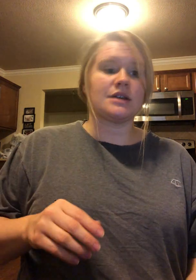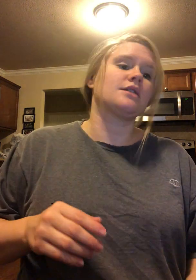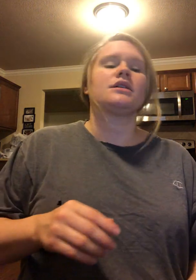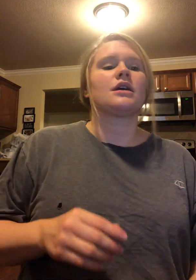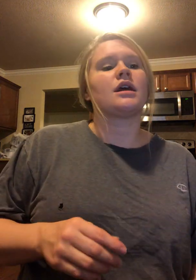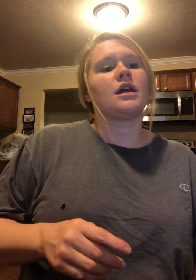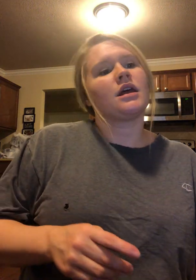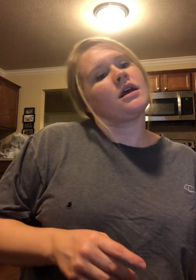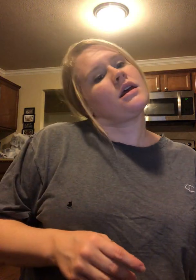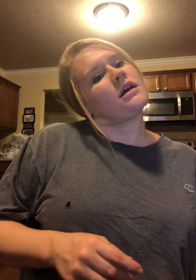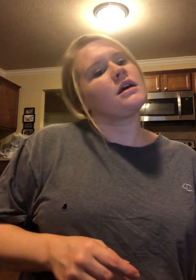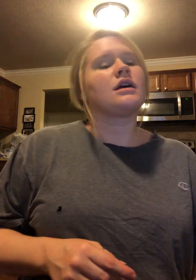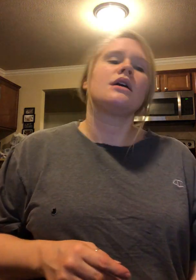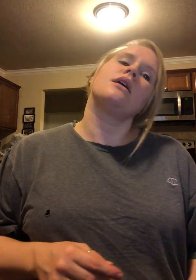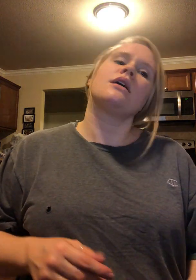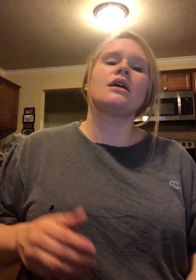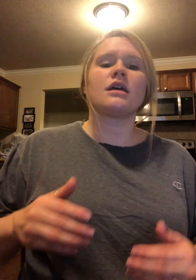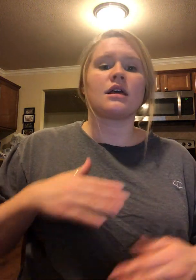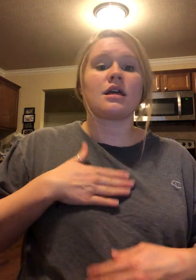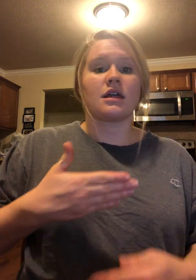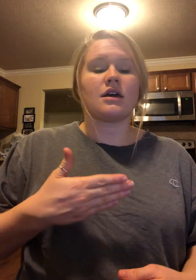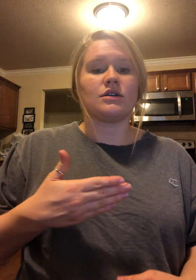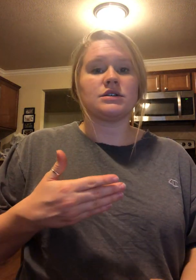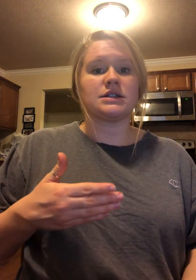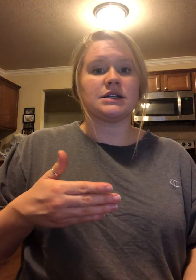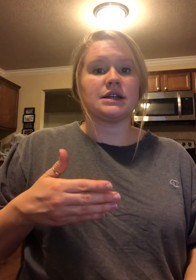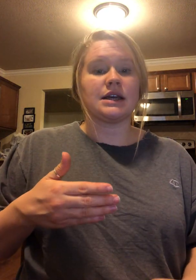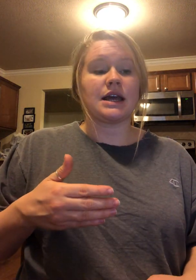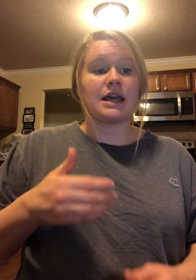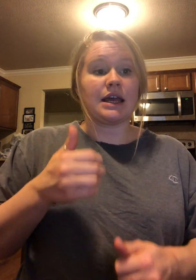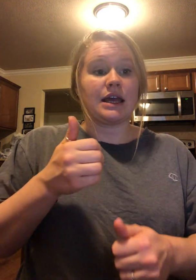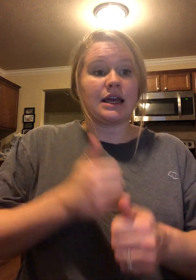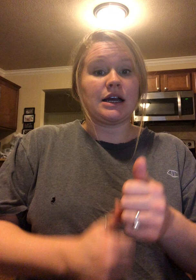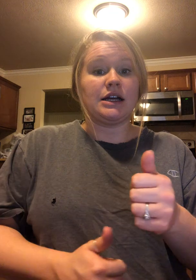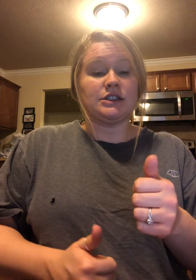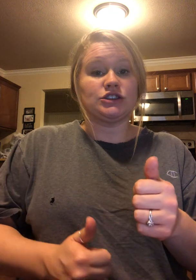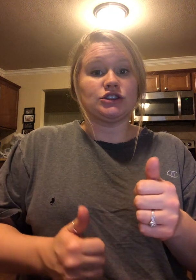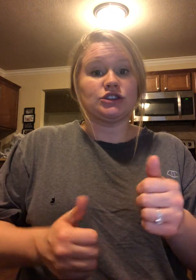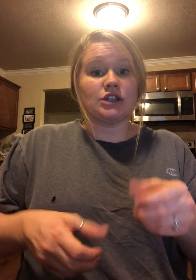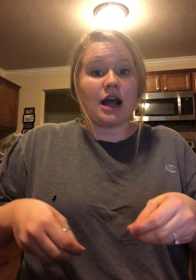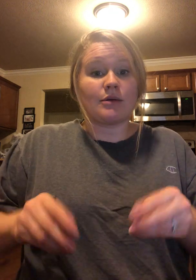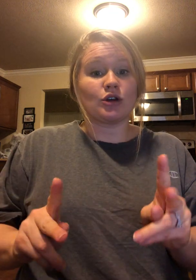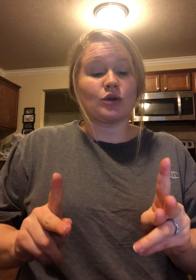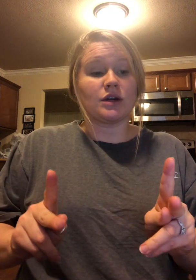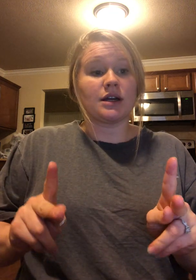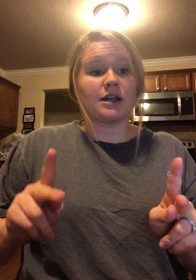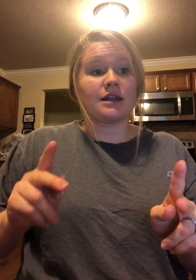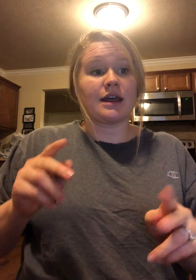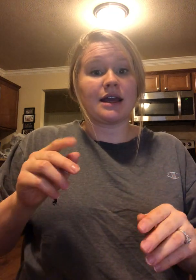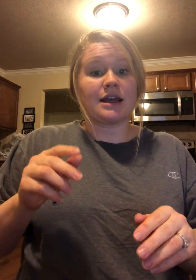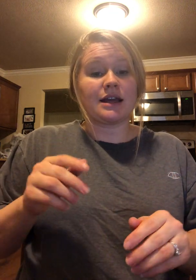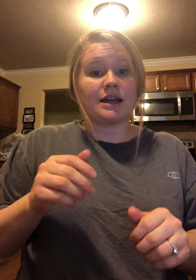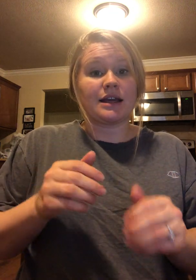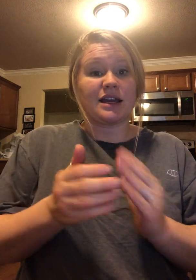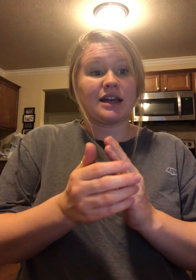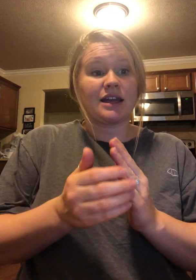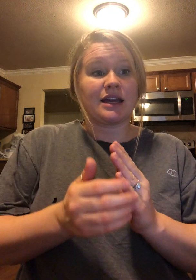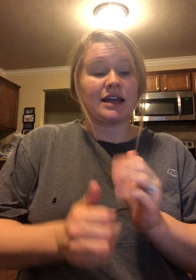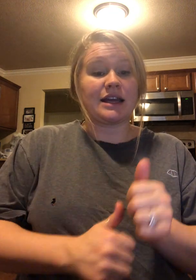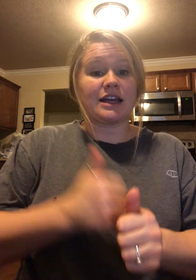to make sure every kindergartner is getting the reading instruction that they need. Whole group and small